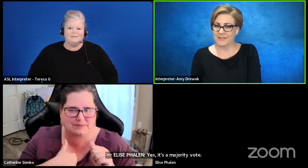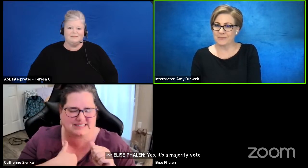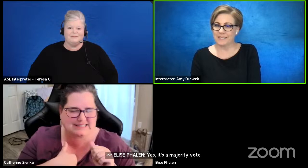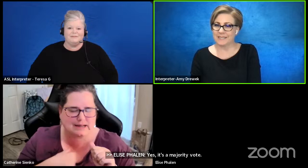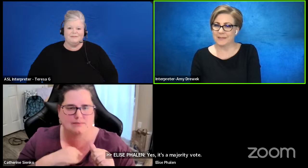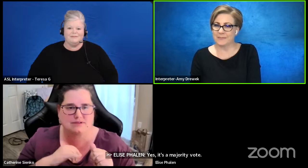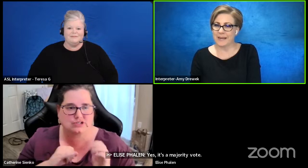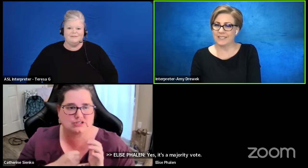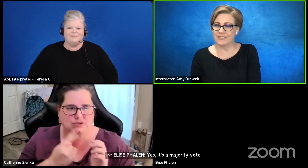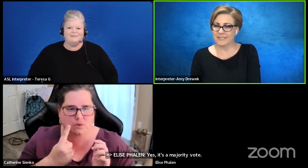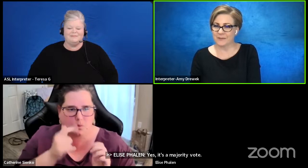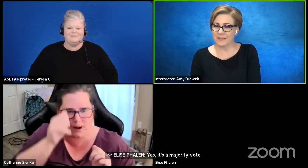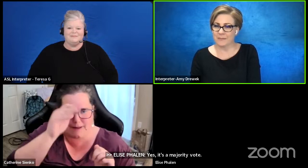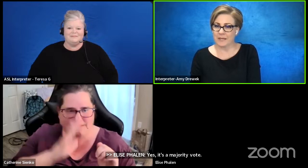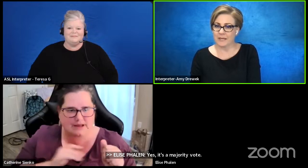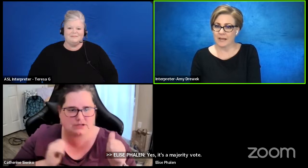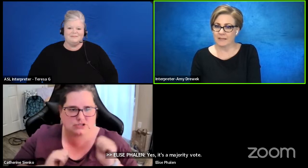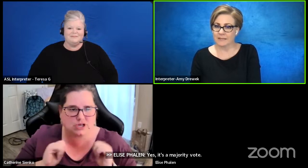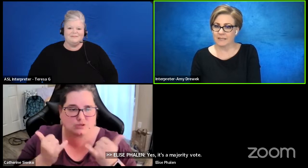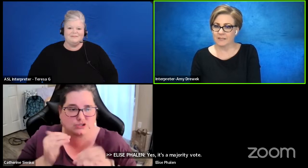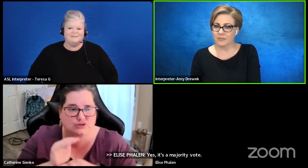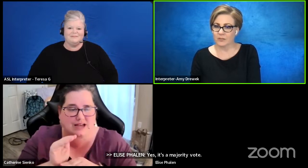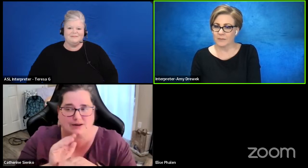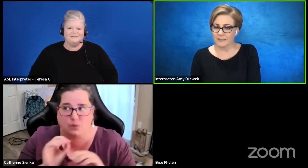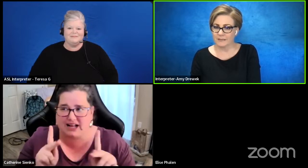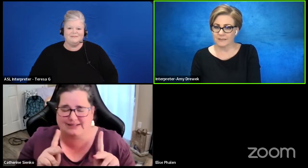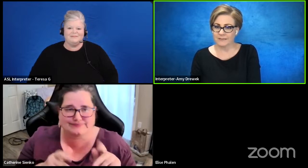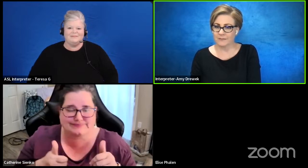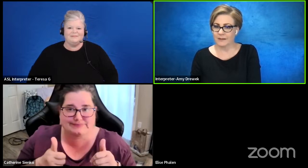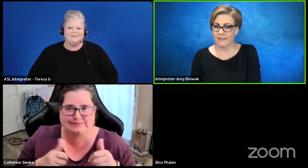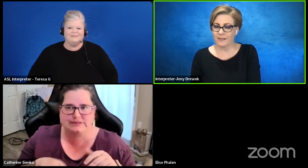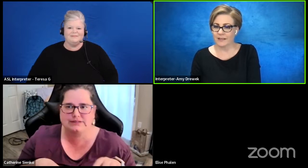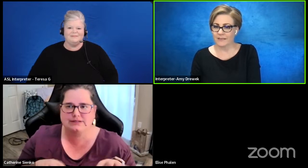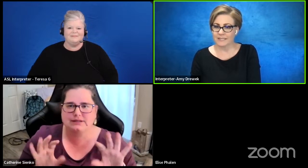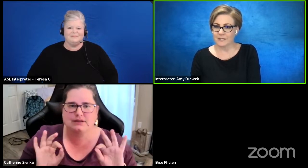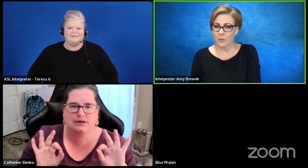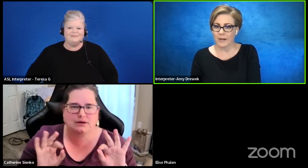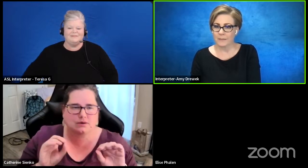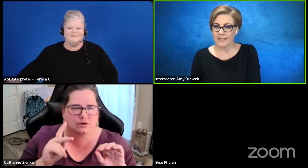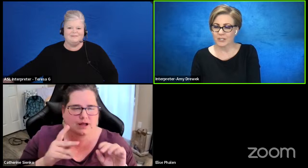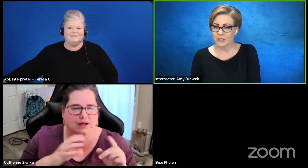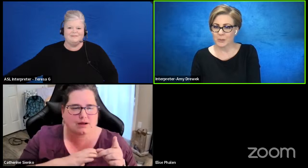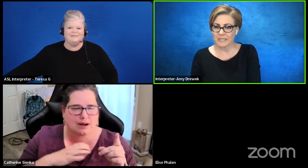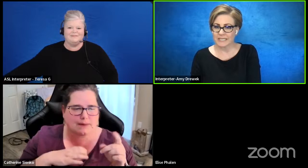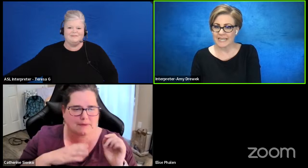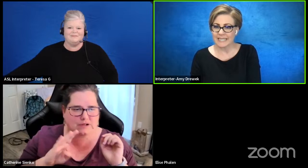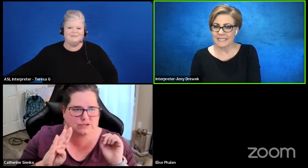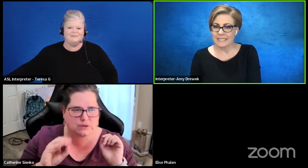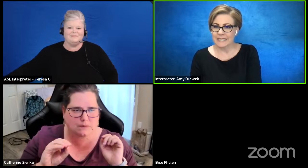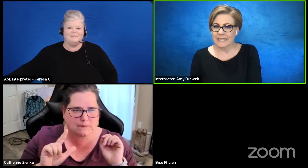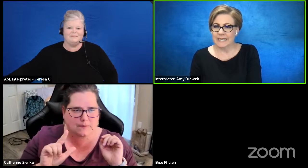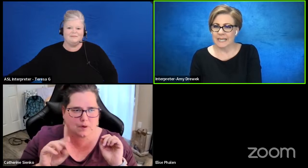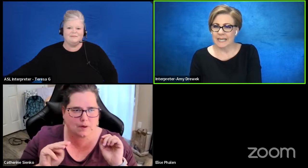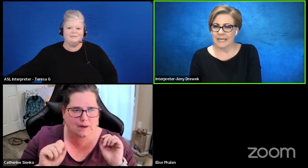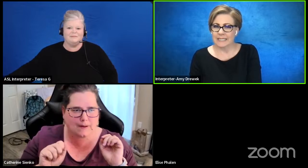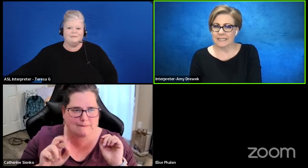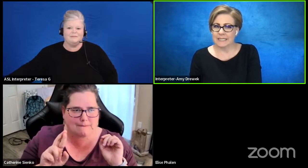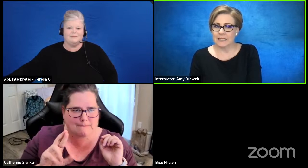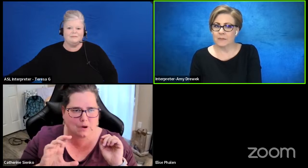move around, so please be patient with me as I determined. I feel like this is a one-man show